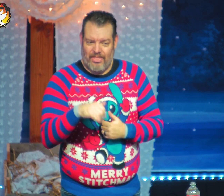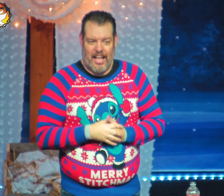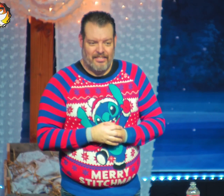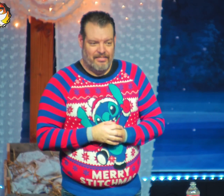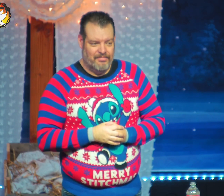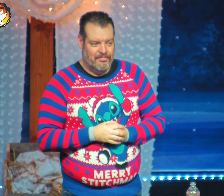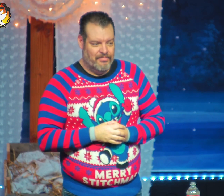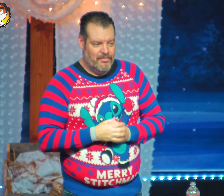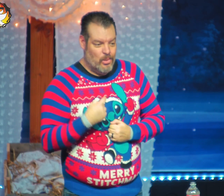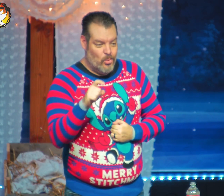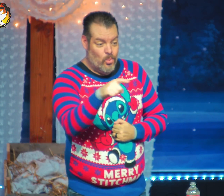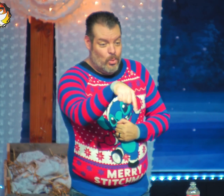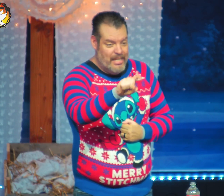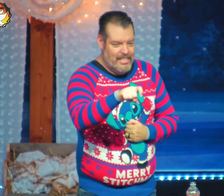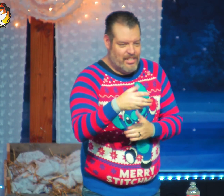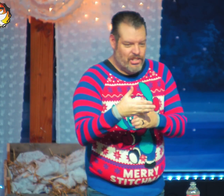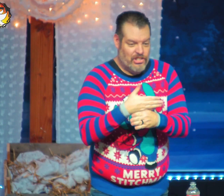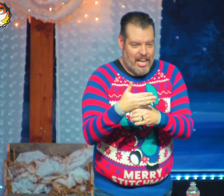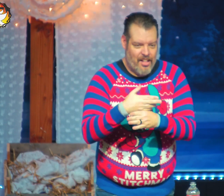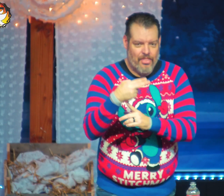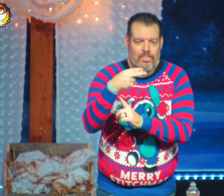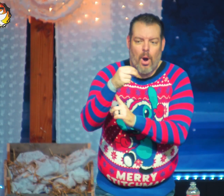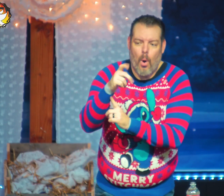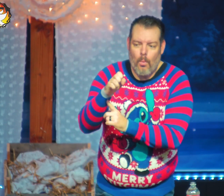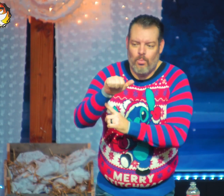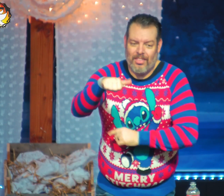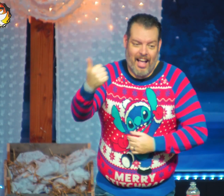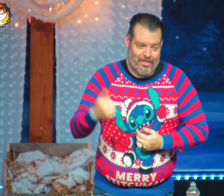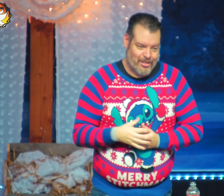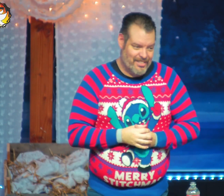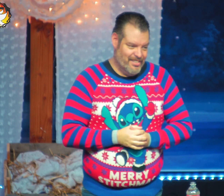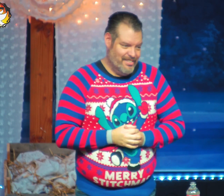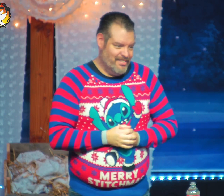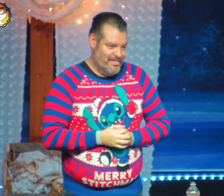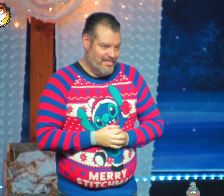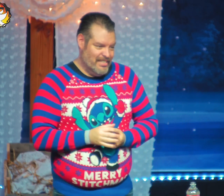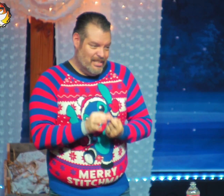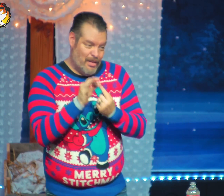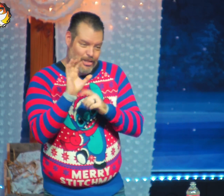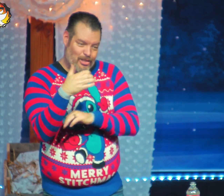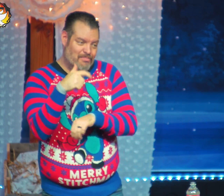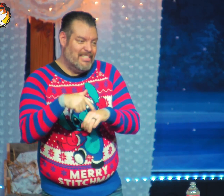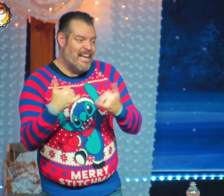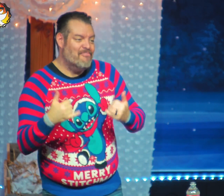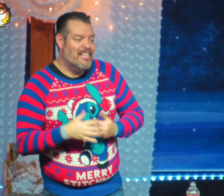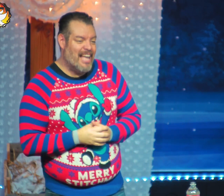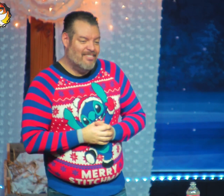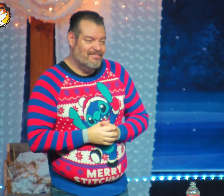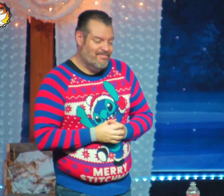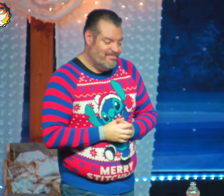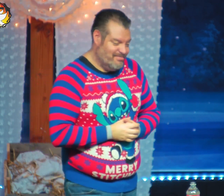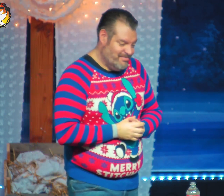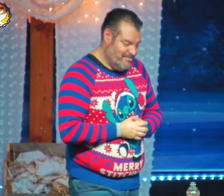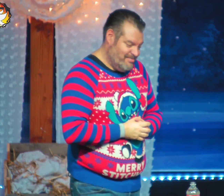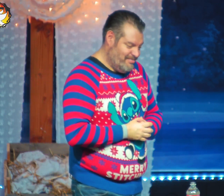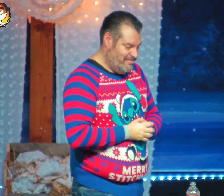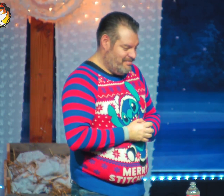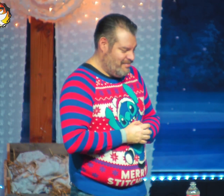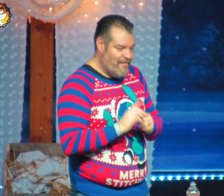depend on faith. My wife depends on faith. My children, I teach them to depend on